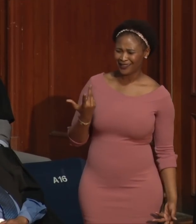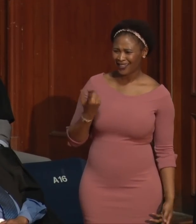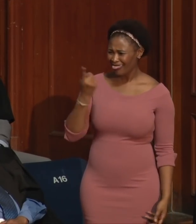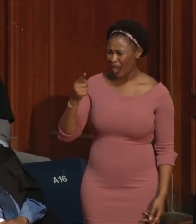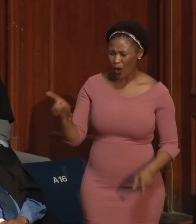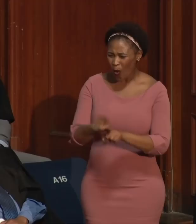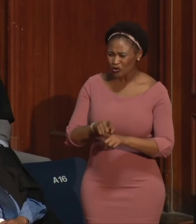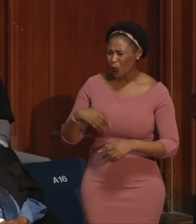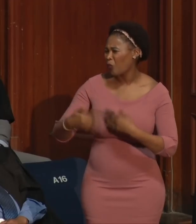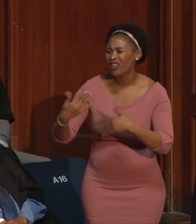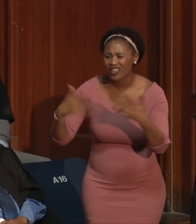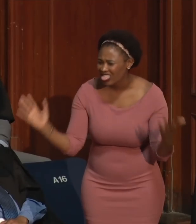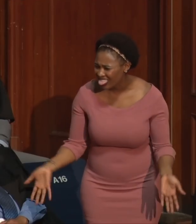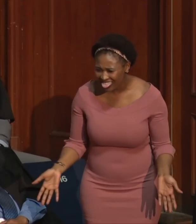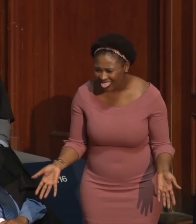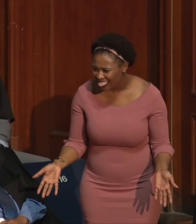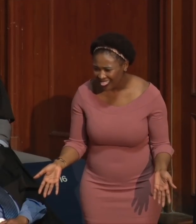too.